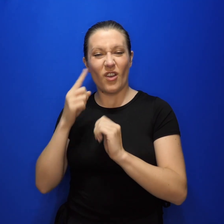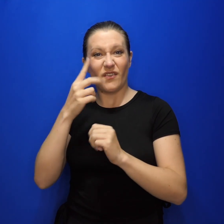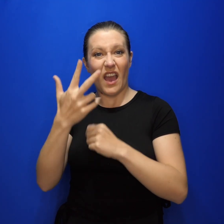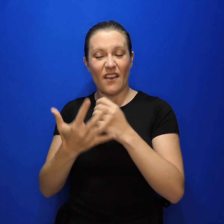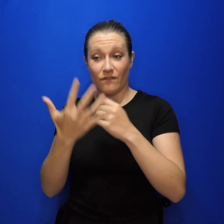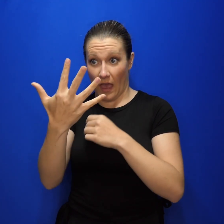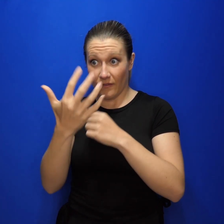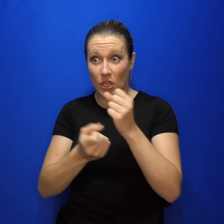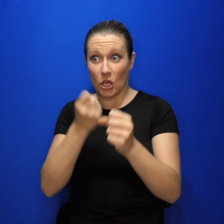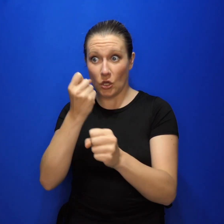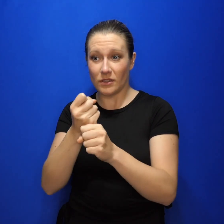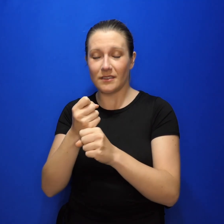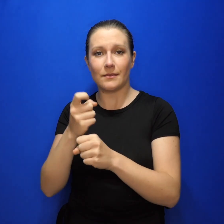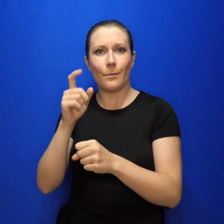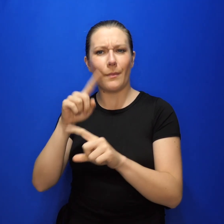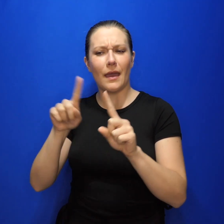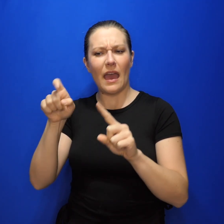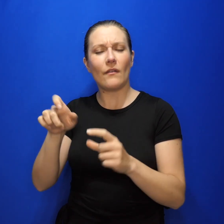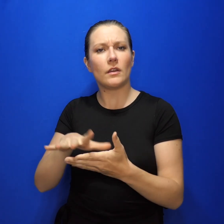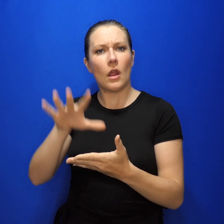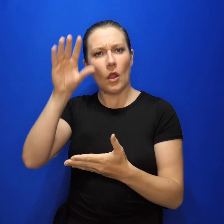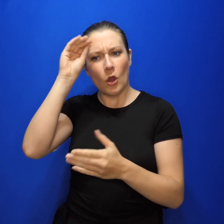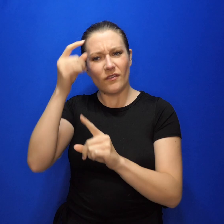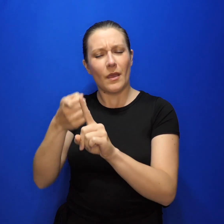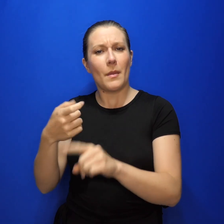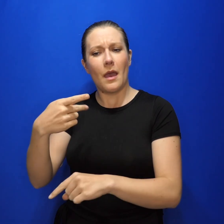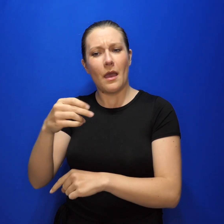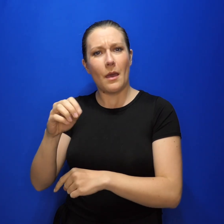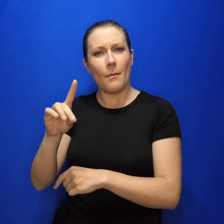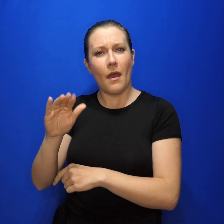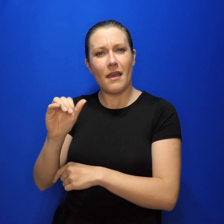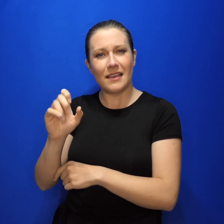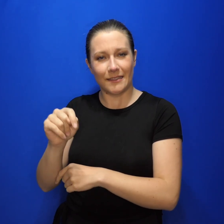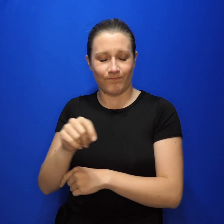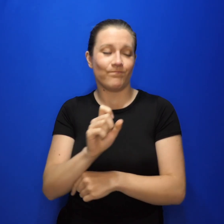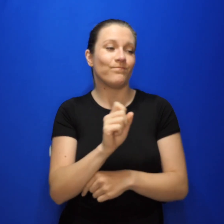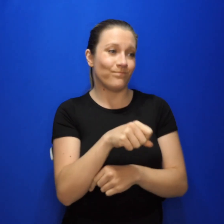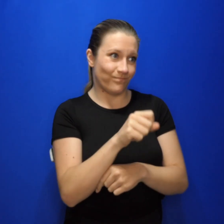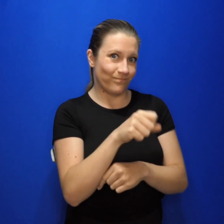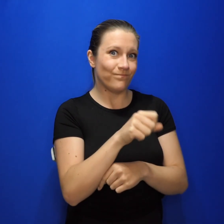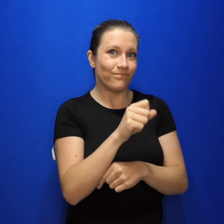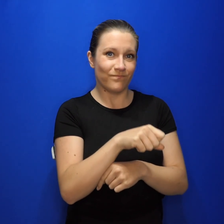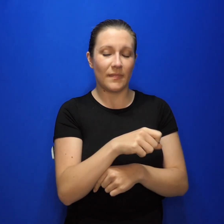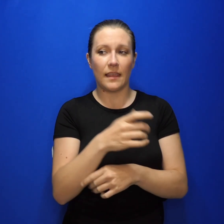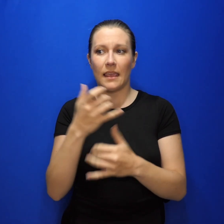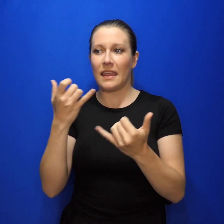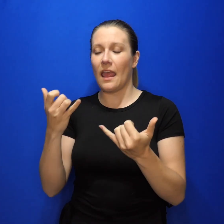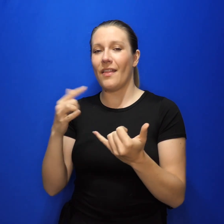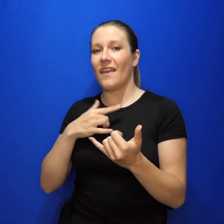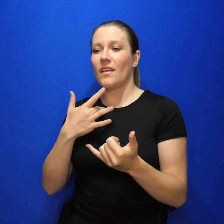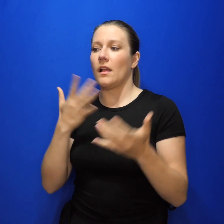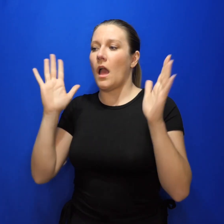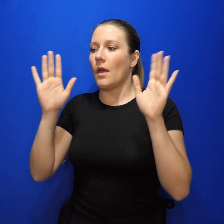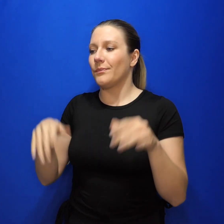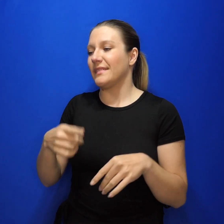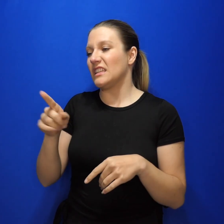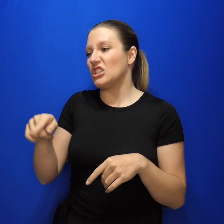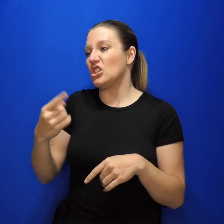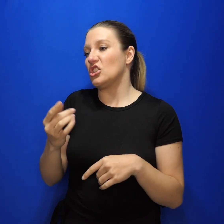to find a podcast to learn about it. Because what they fall into is that, well, this is just diabetes. This